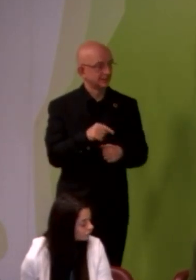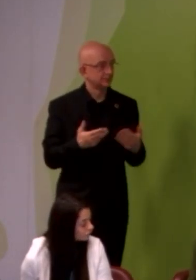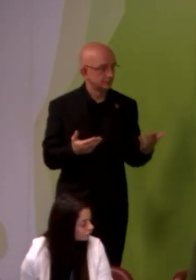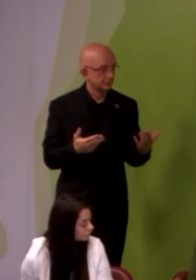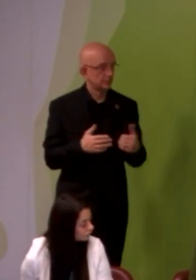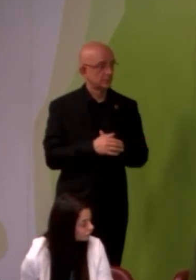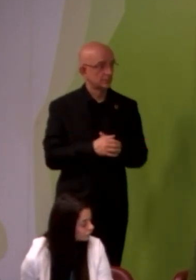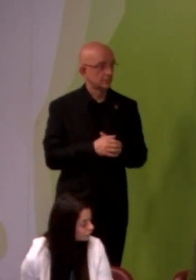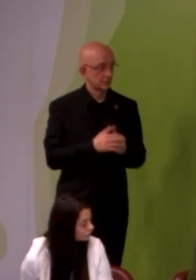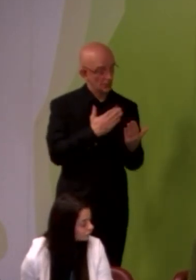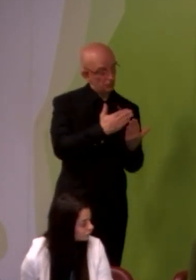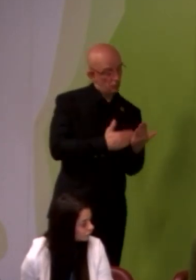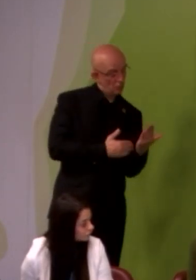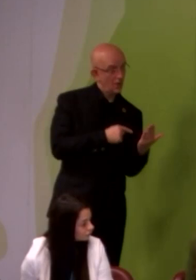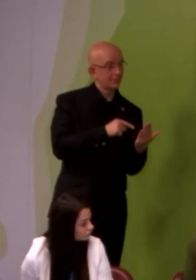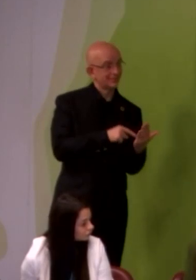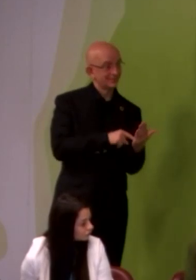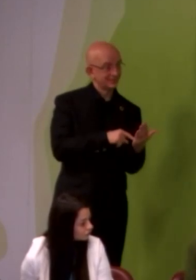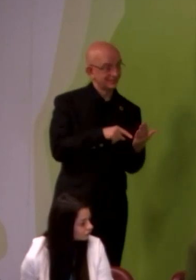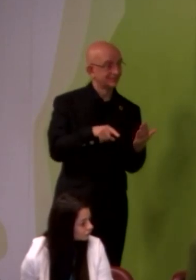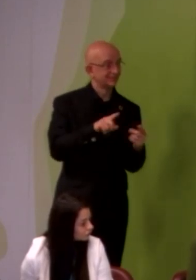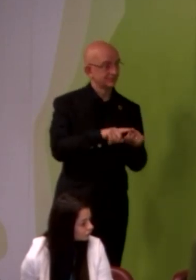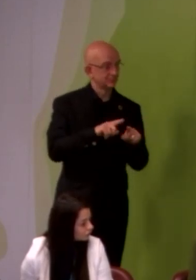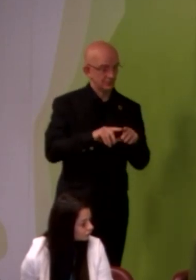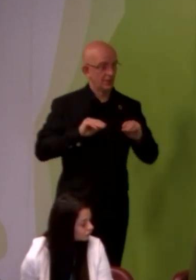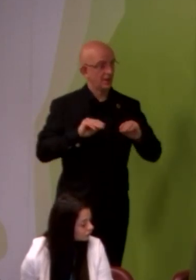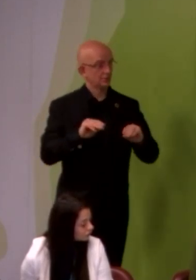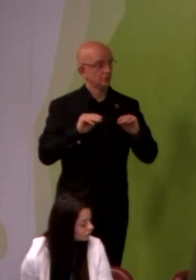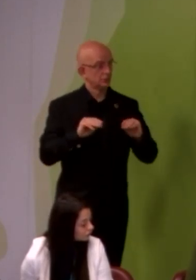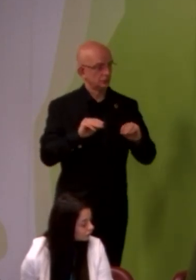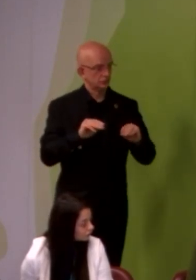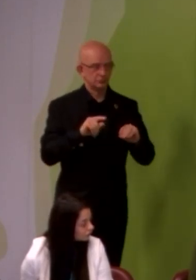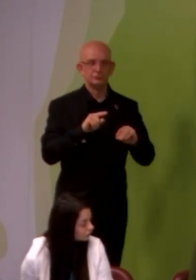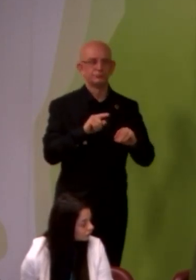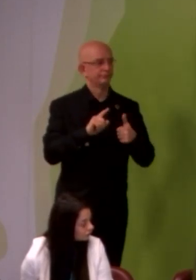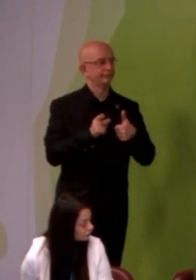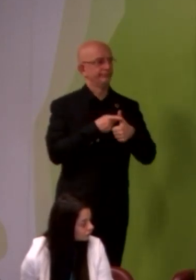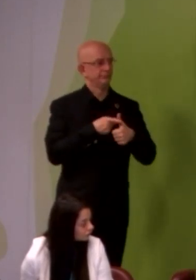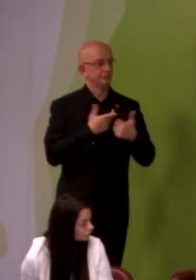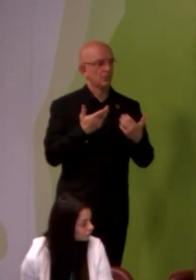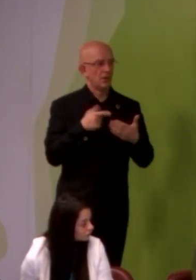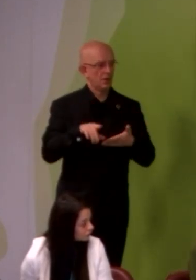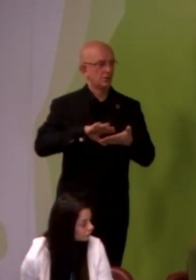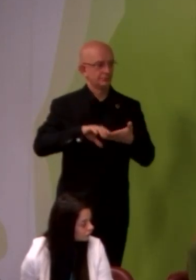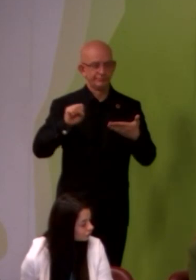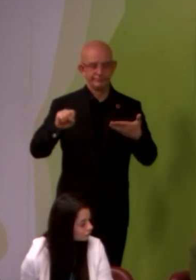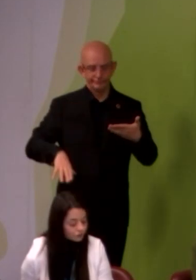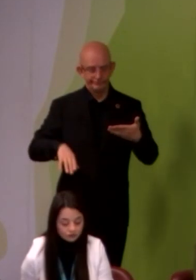emergency, education is often the first to be compromised and the last to resume in an emergency response.